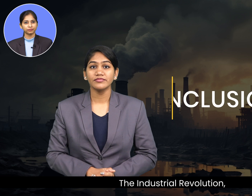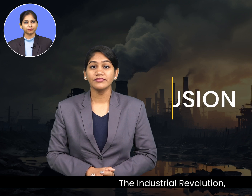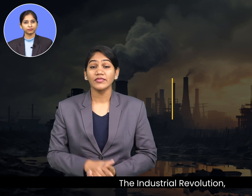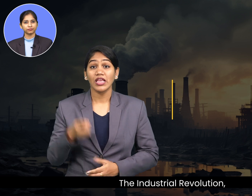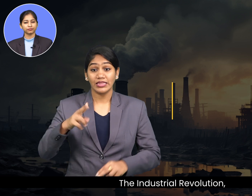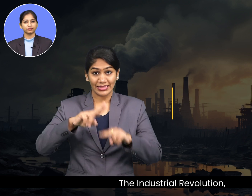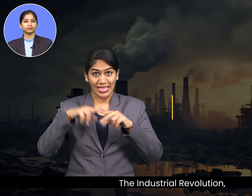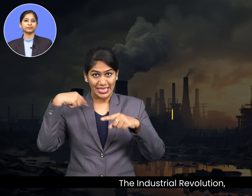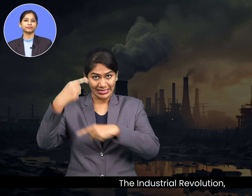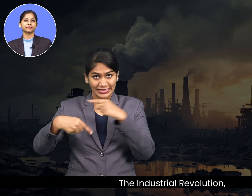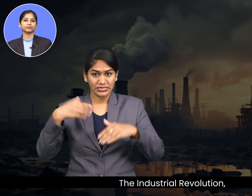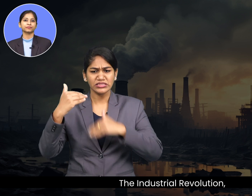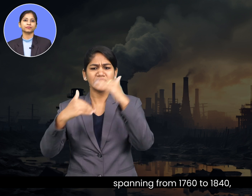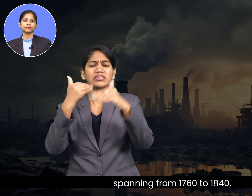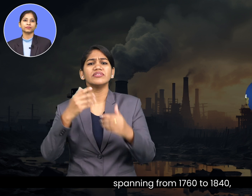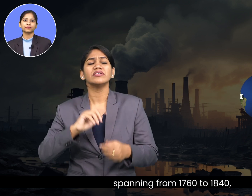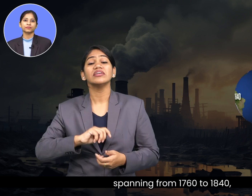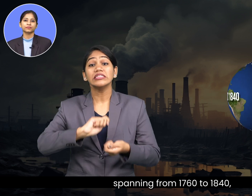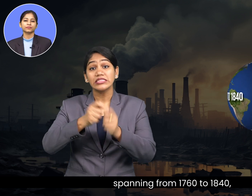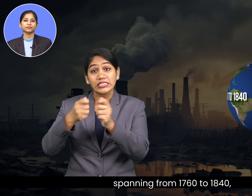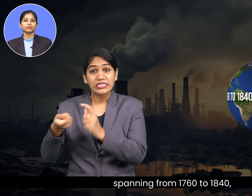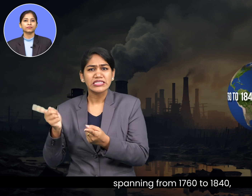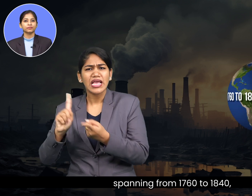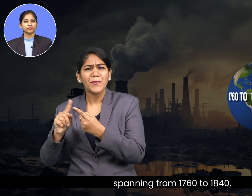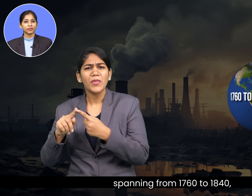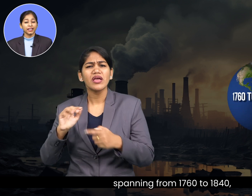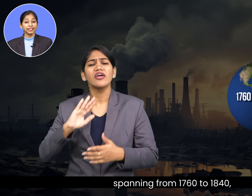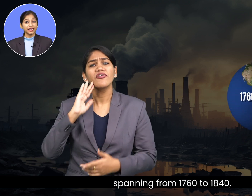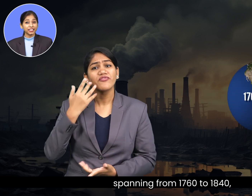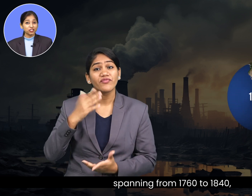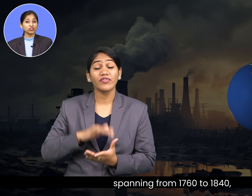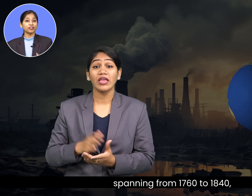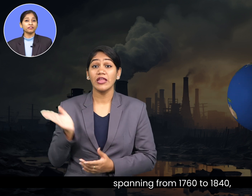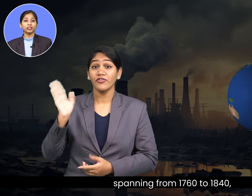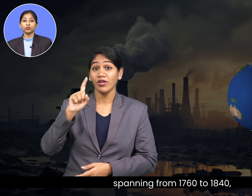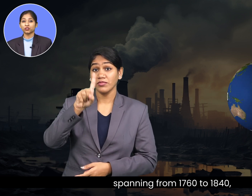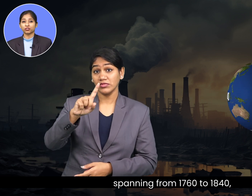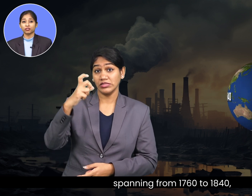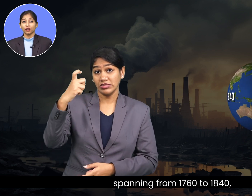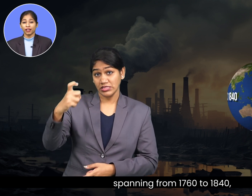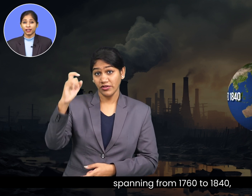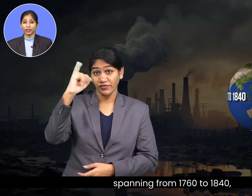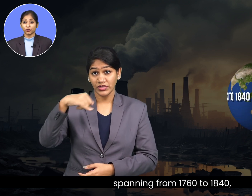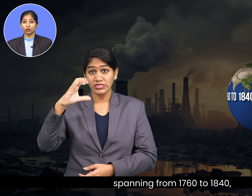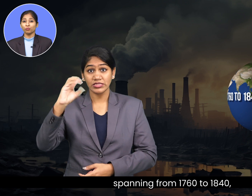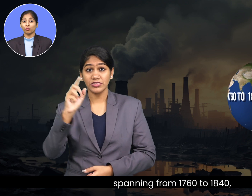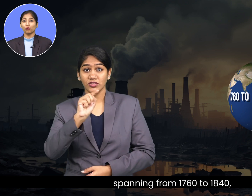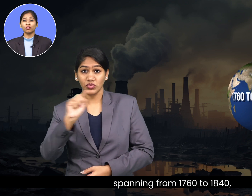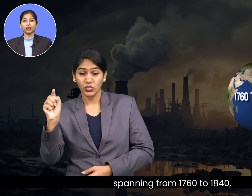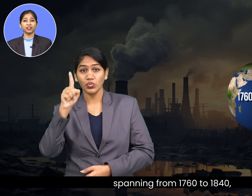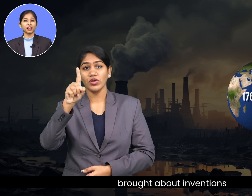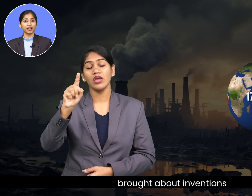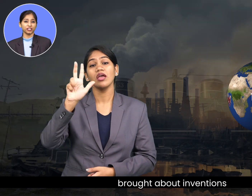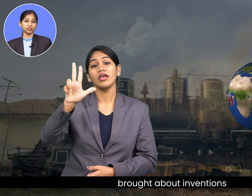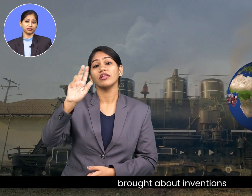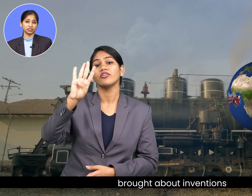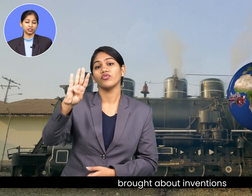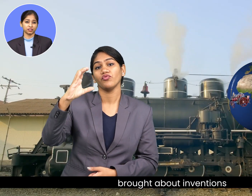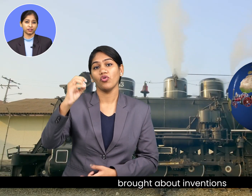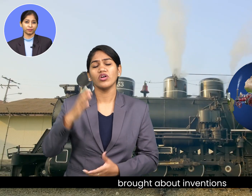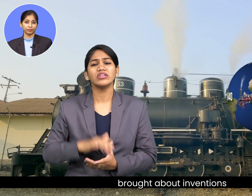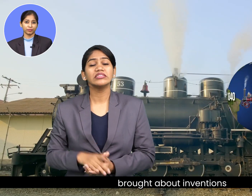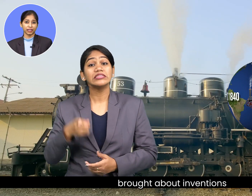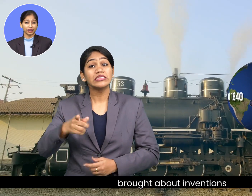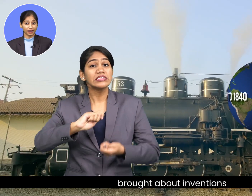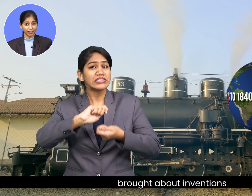The Industrial Revolution, spanning from 1760 to 1840, brought